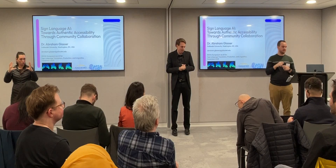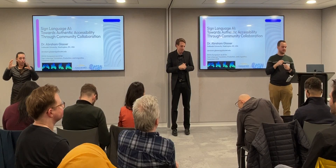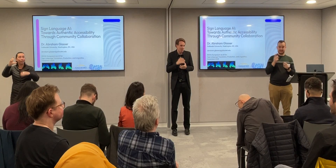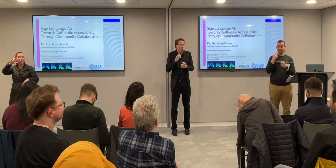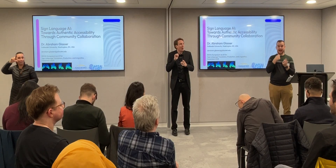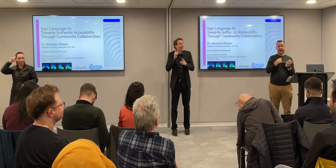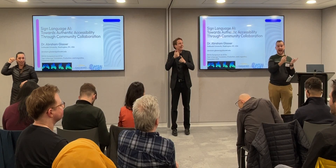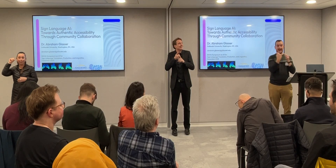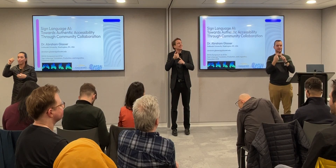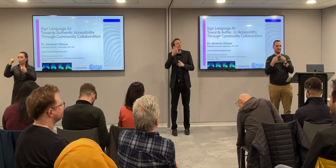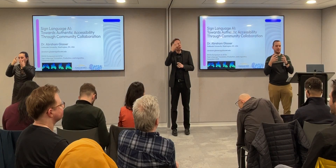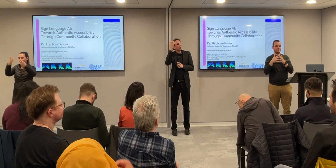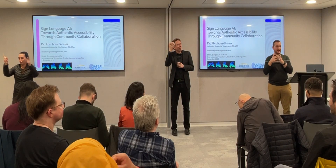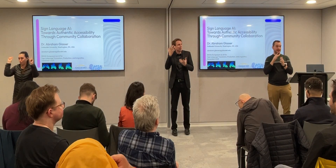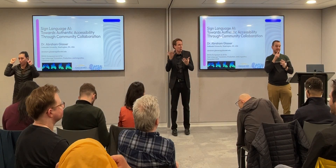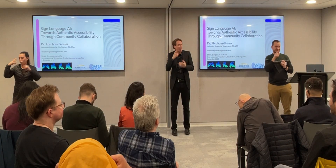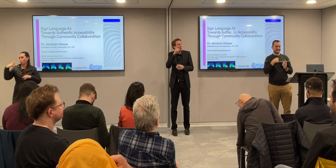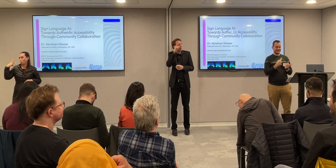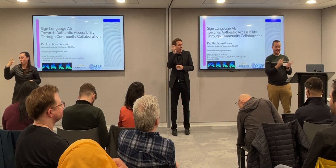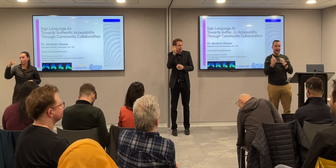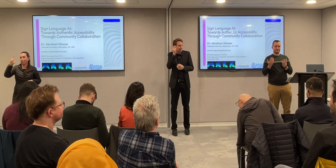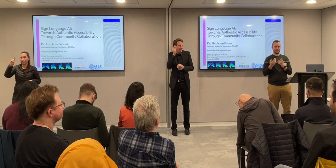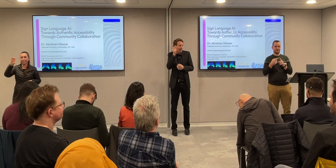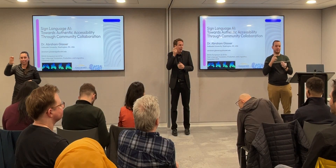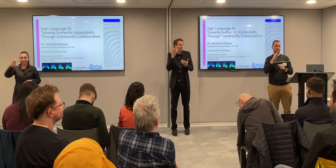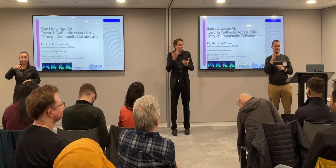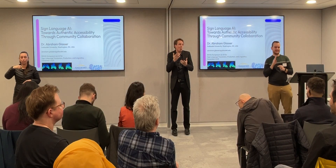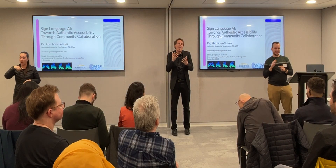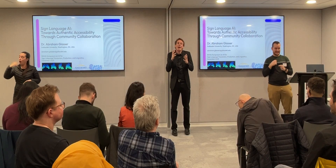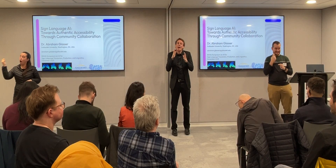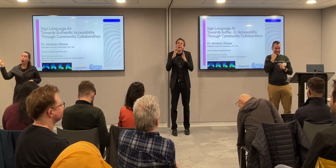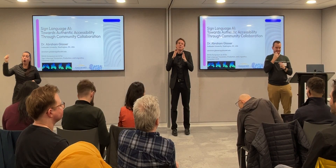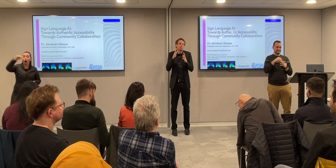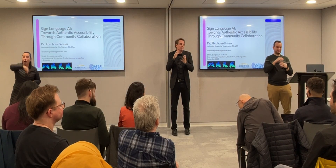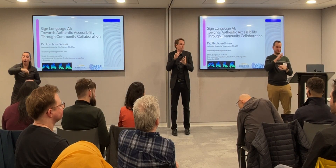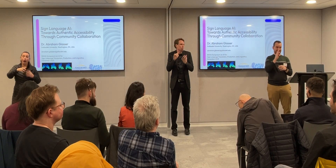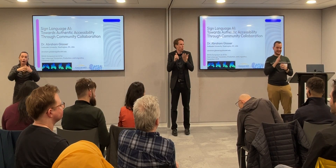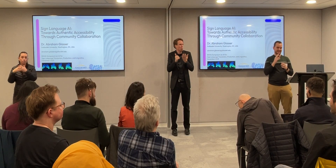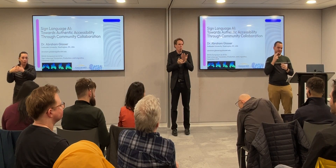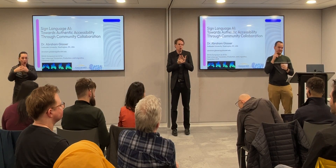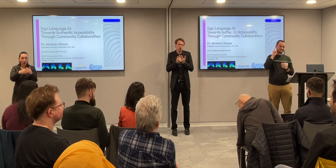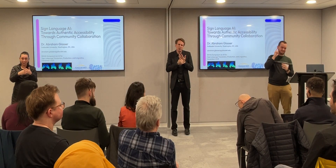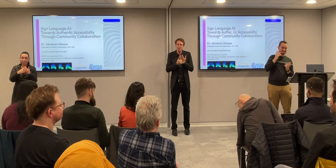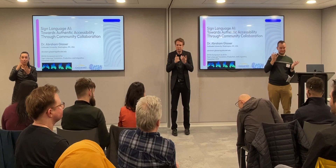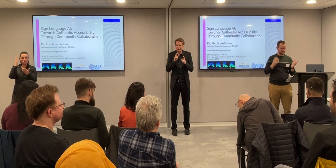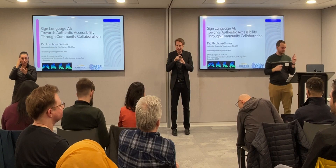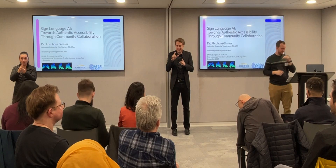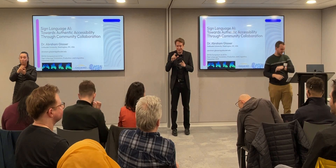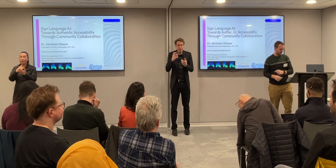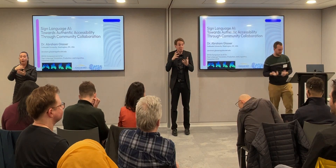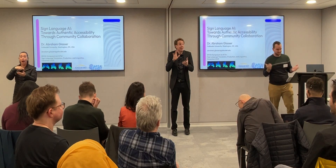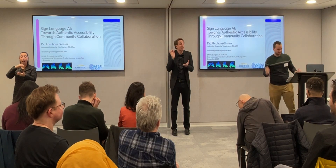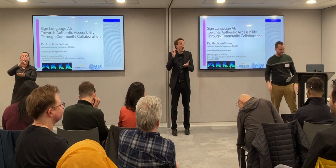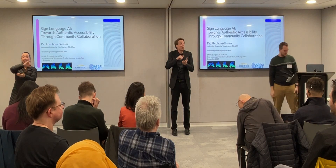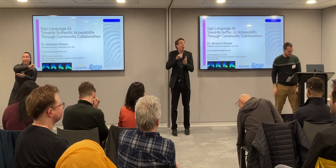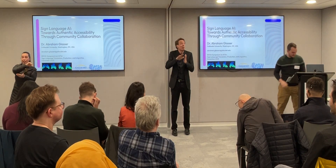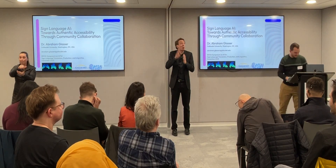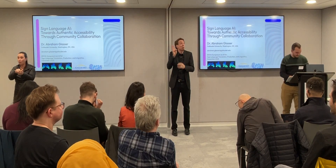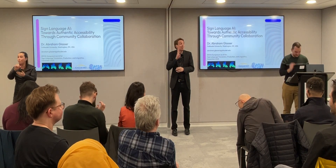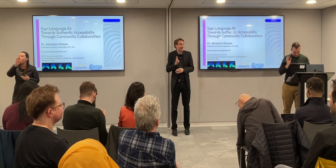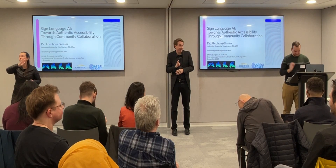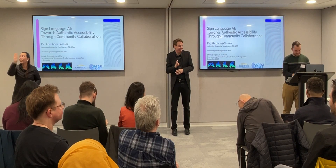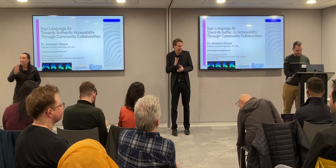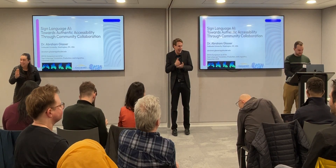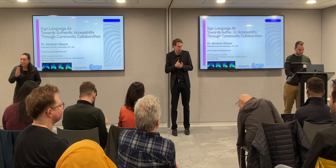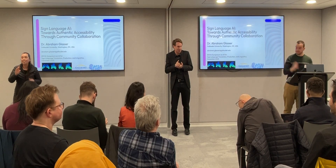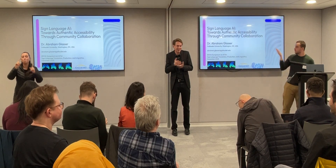in Washington, D.C. You said I came from America, but actually, technically, I just arrived from Brazil 2 days ago. But yes,